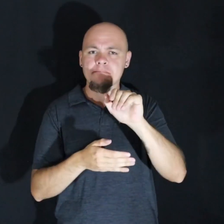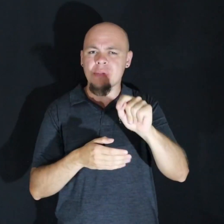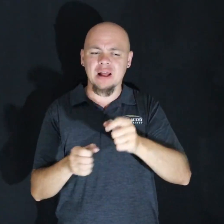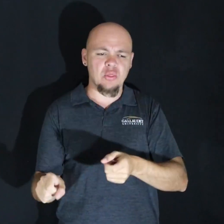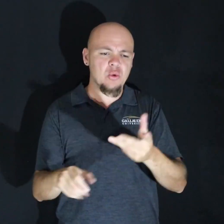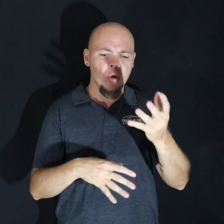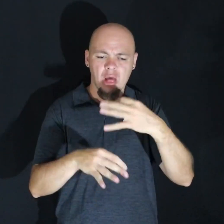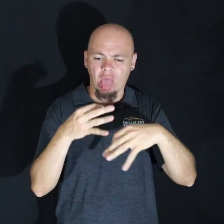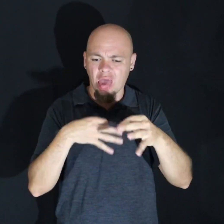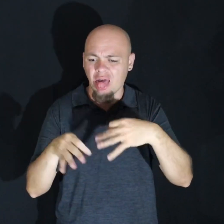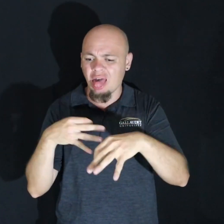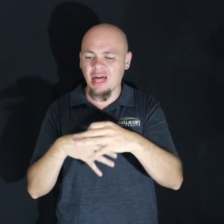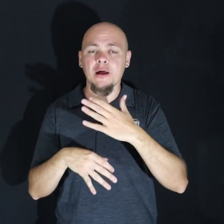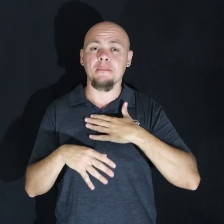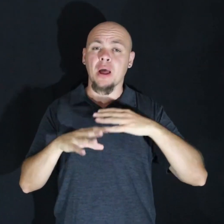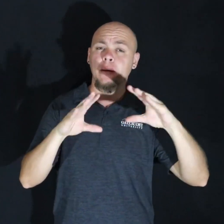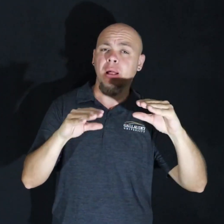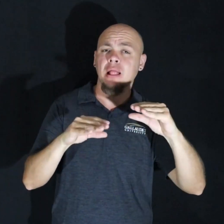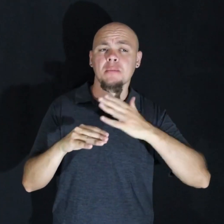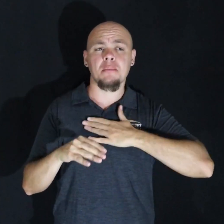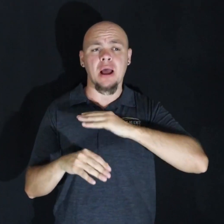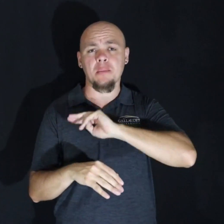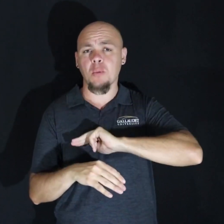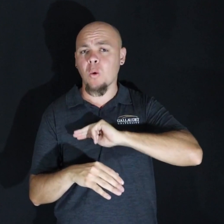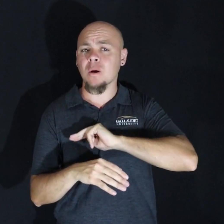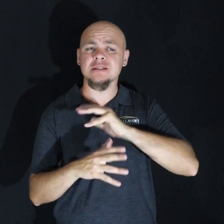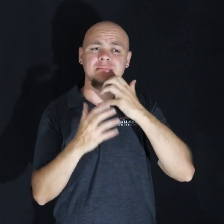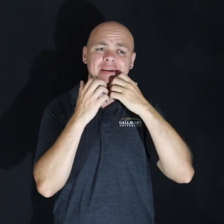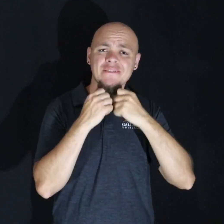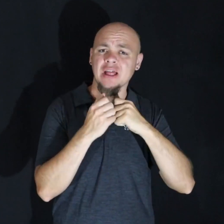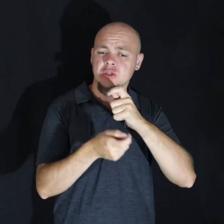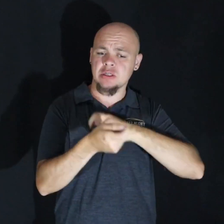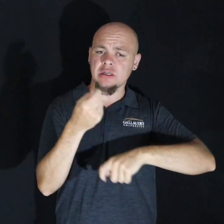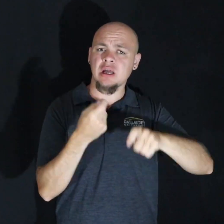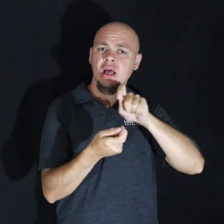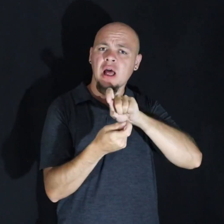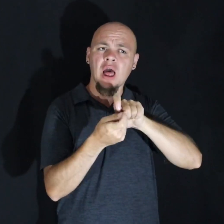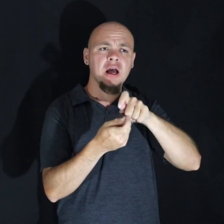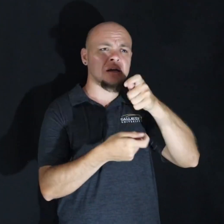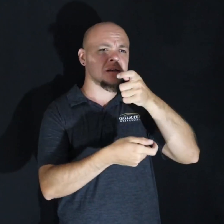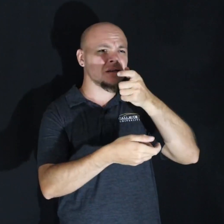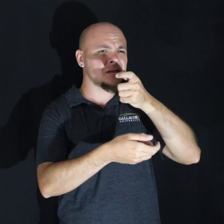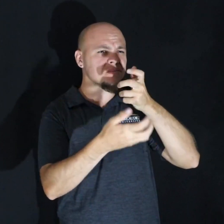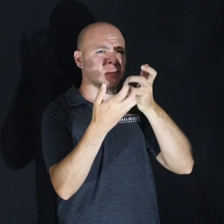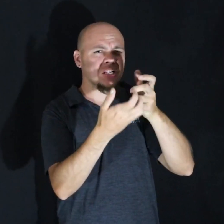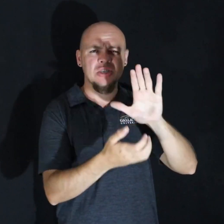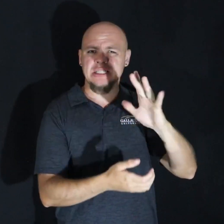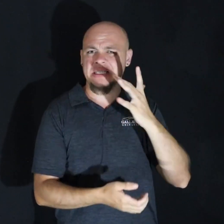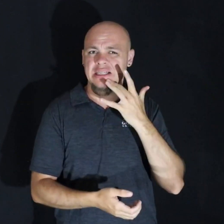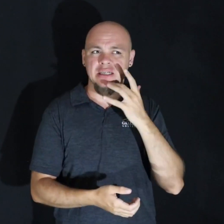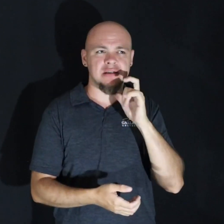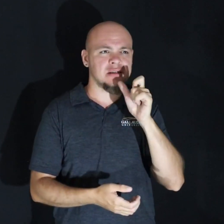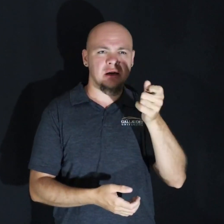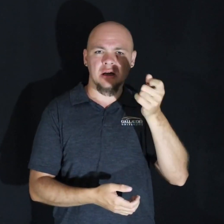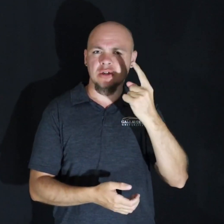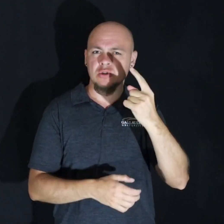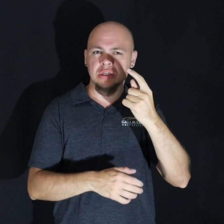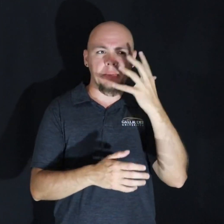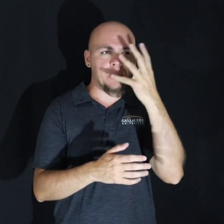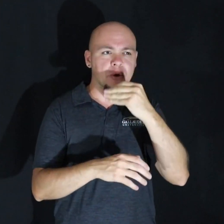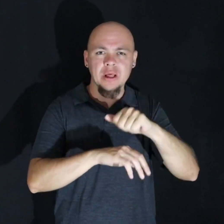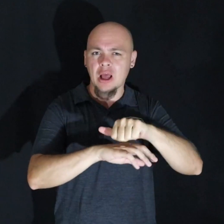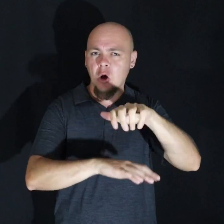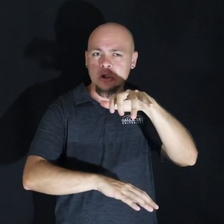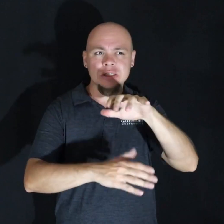one, changing my pillows, my morals, my values to match his taste. one who didn't know beauty in architecture or design